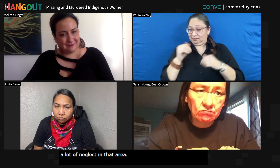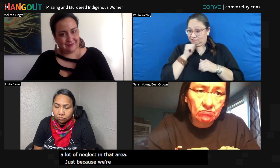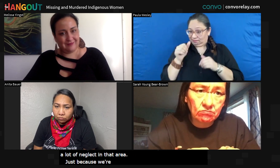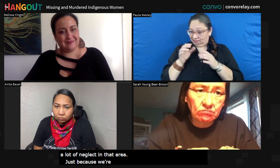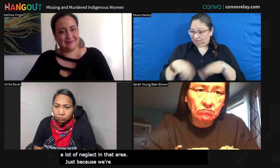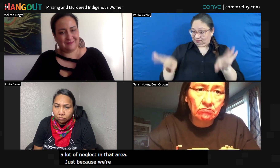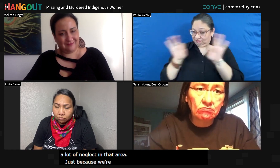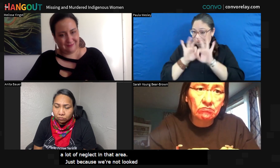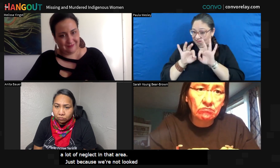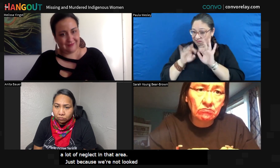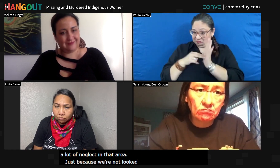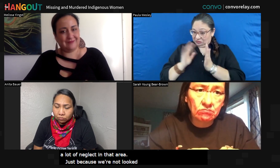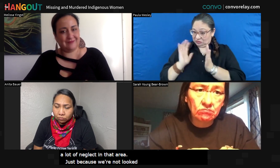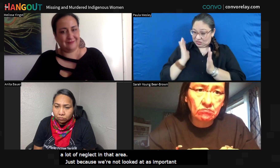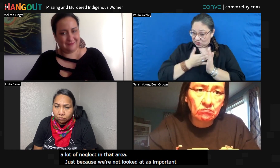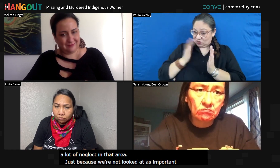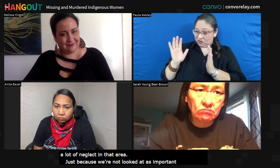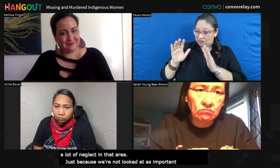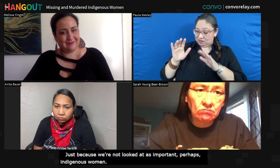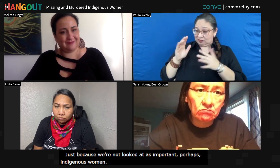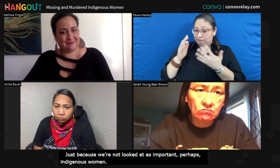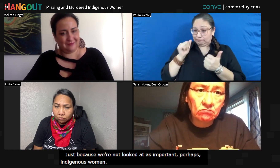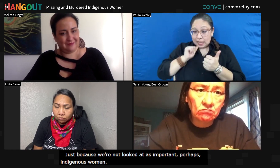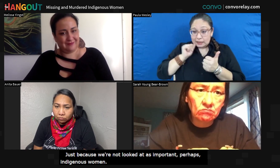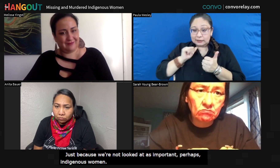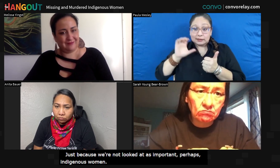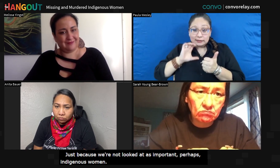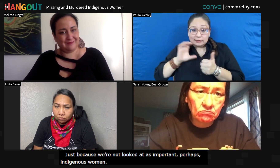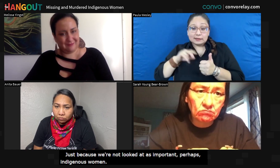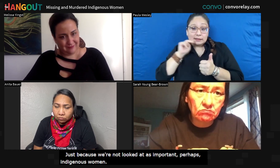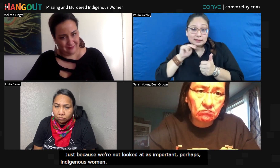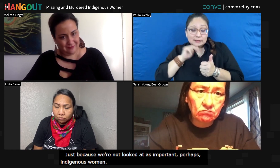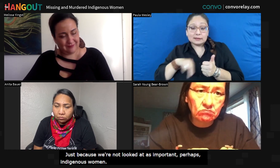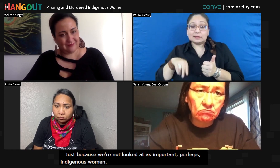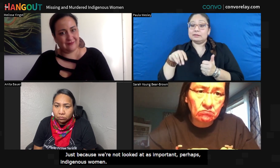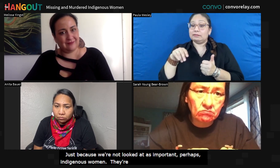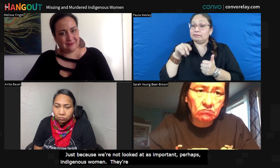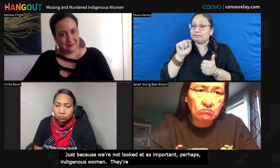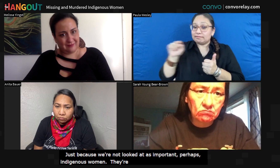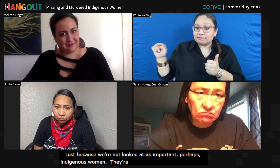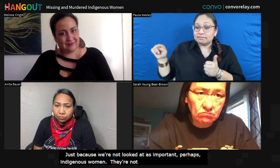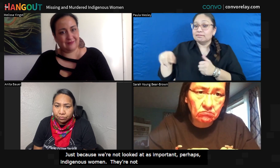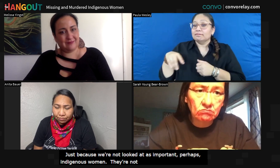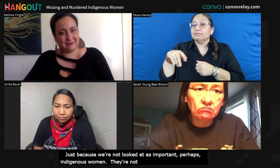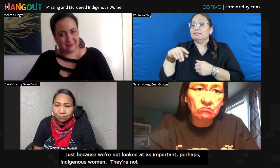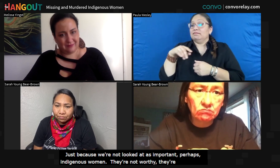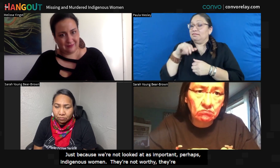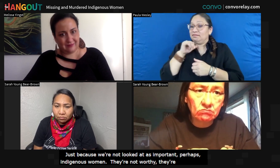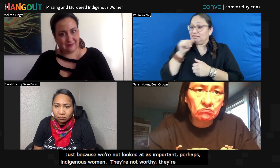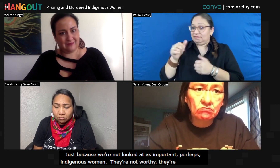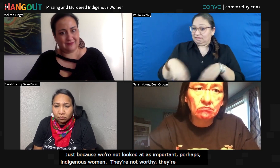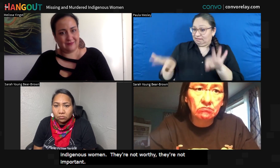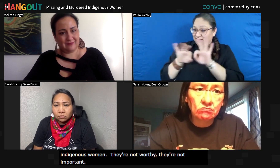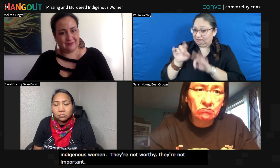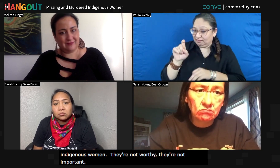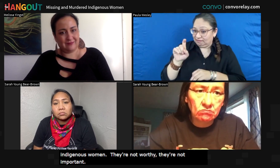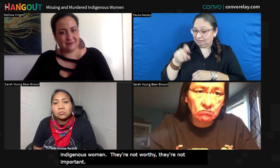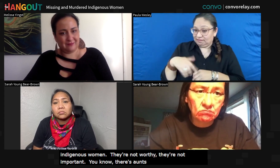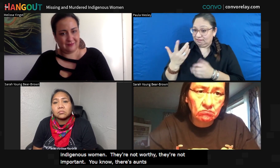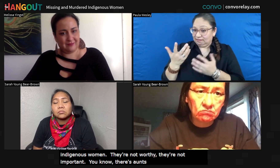women, they're not worthy, they're not important. There's aunts, cousins, and nieces that are out there. So